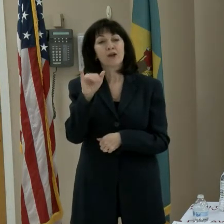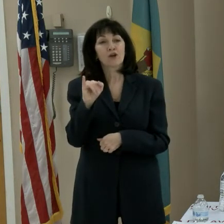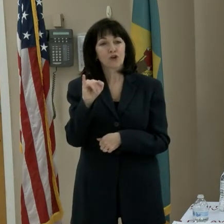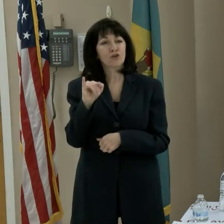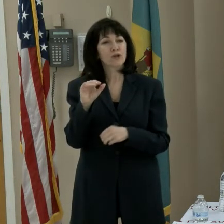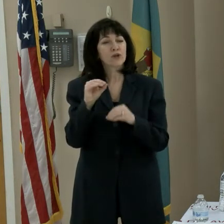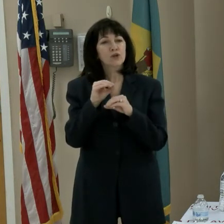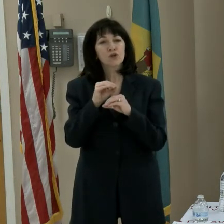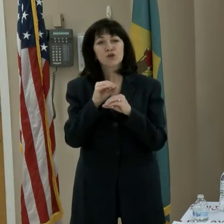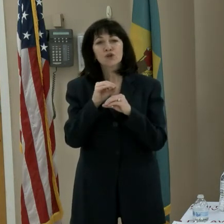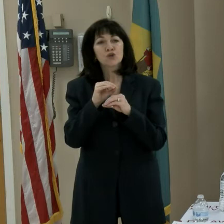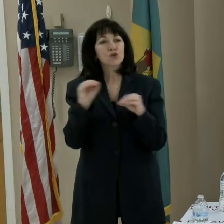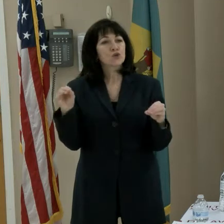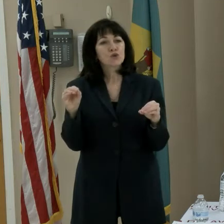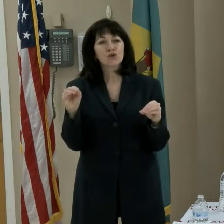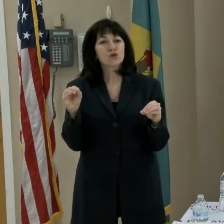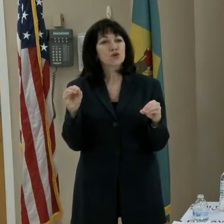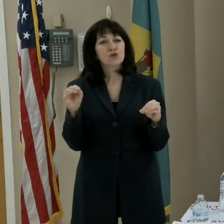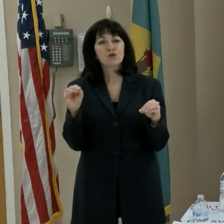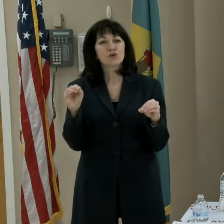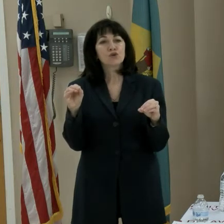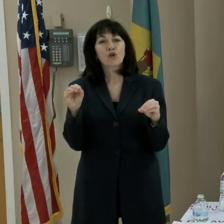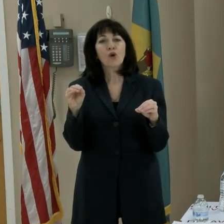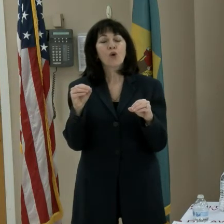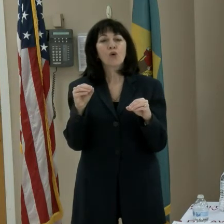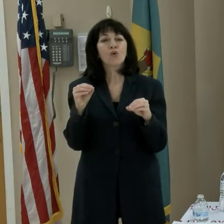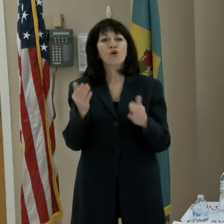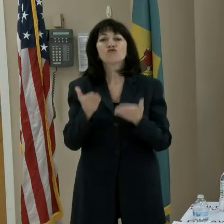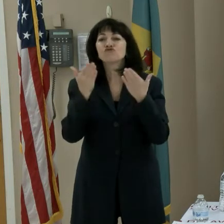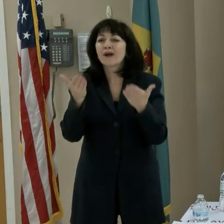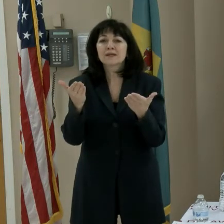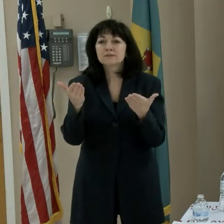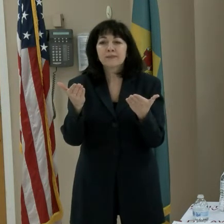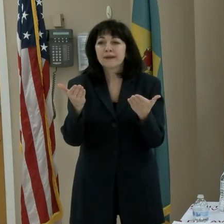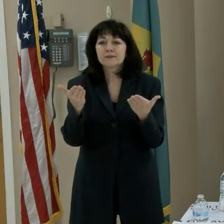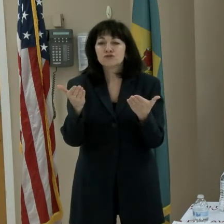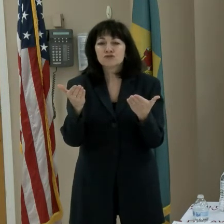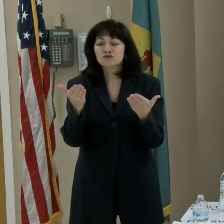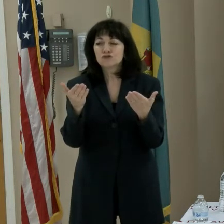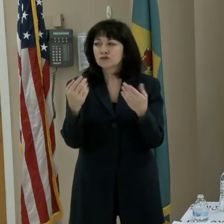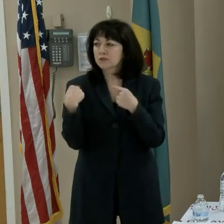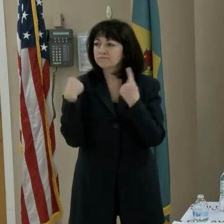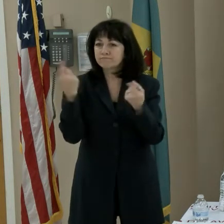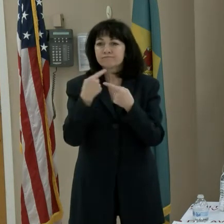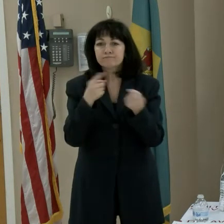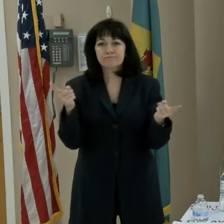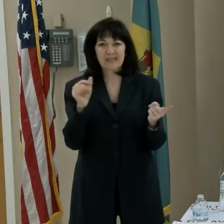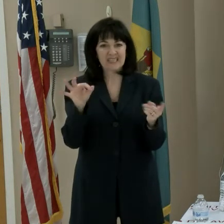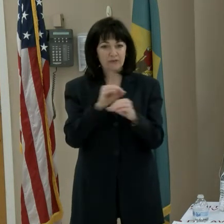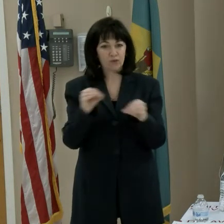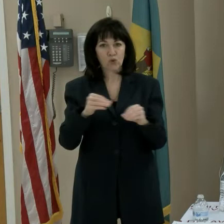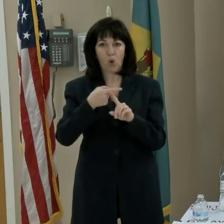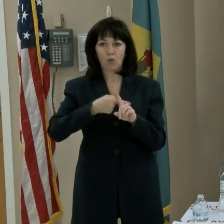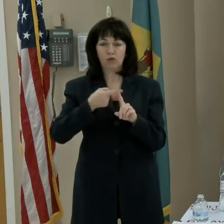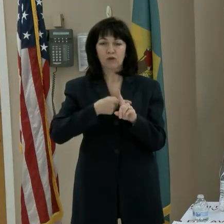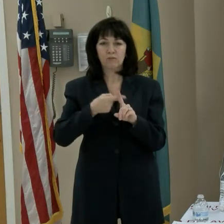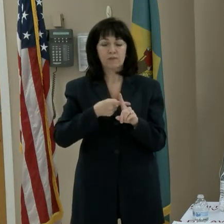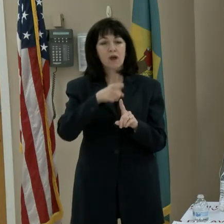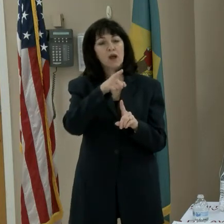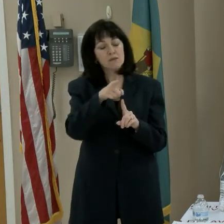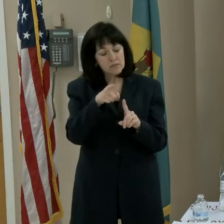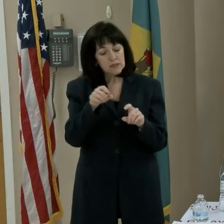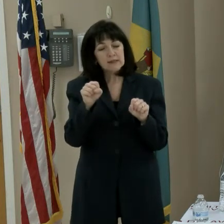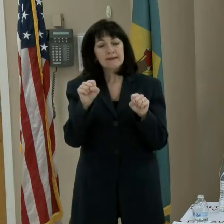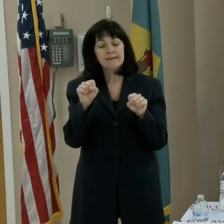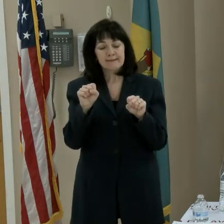have recommendations for what people can do if they can't find a thermometer? Or there's some recommendations you might have? Absolutely. Continue to look back. I